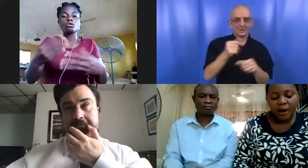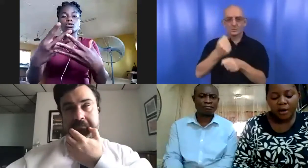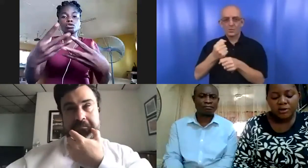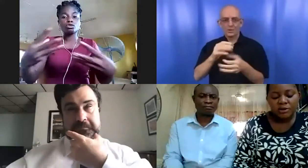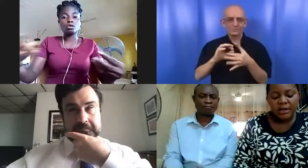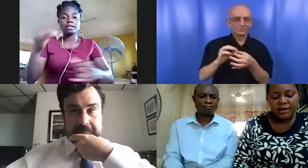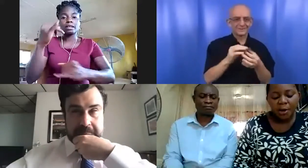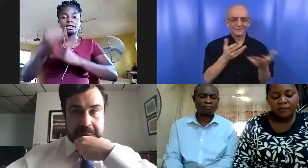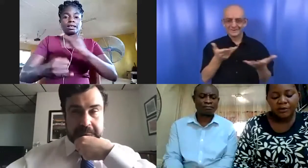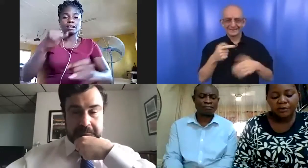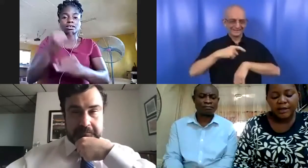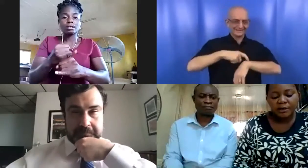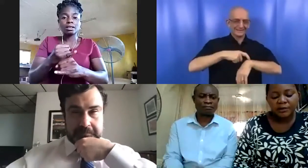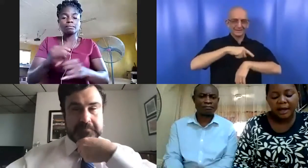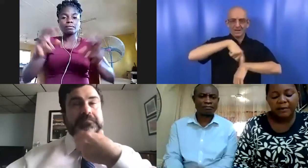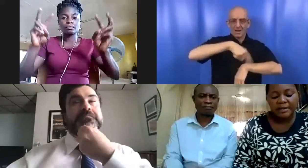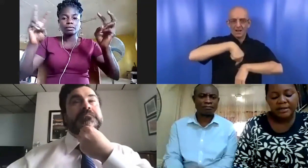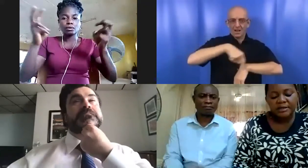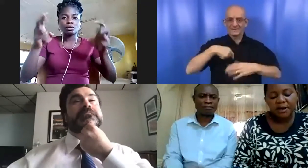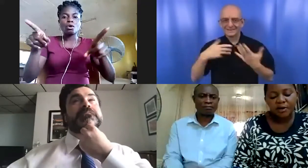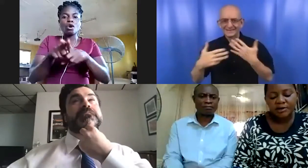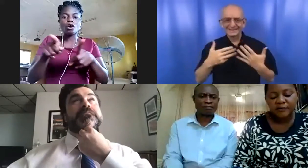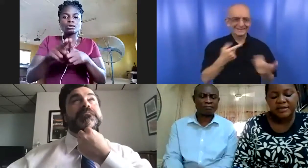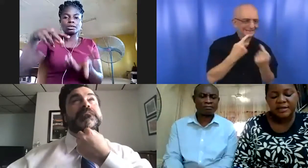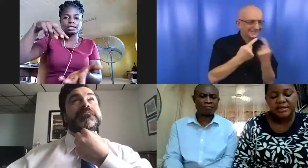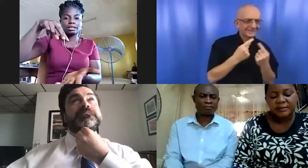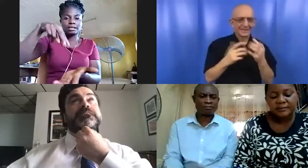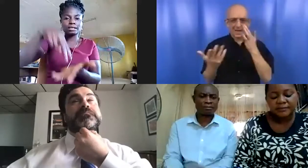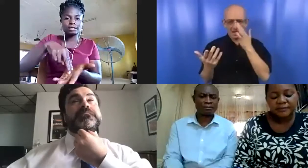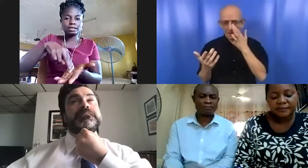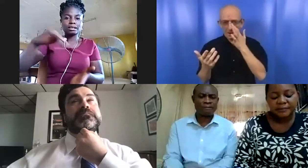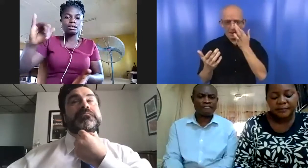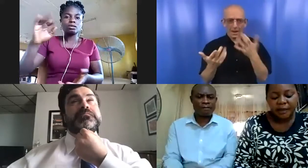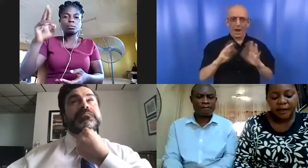while also standing up for the rights of deaf persons in Cross River State.